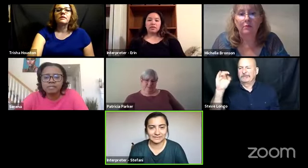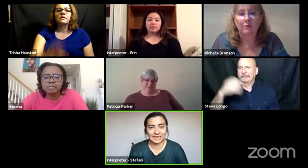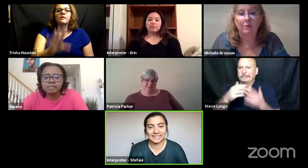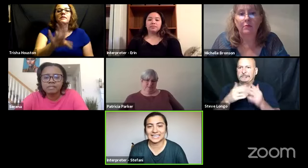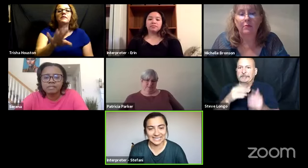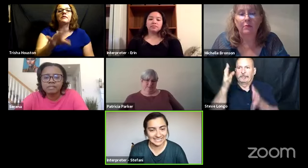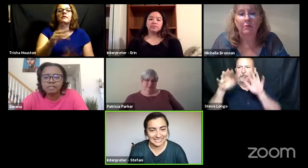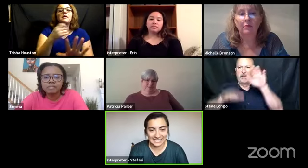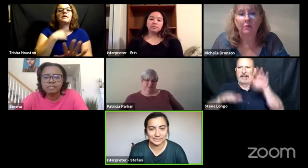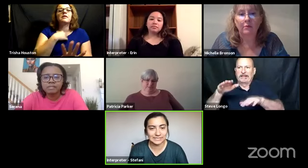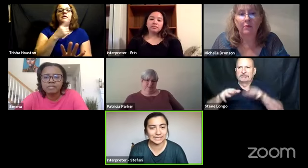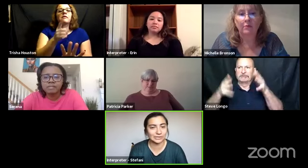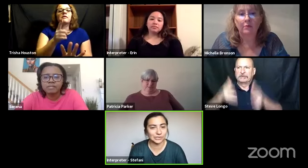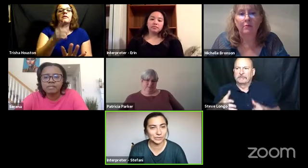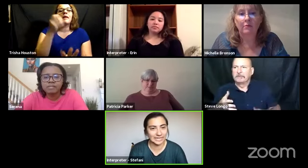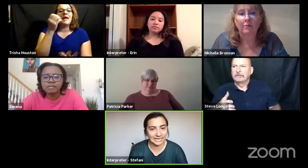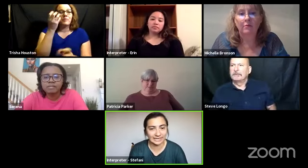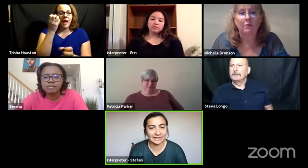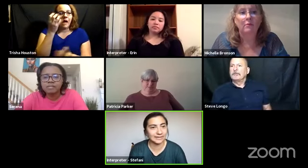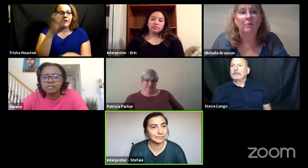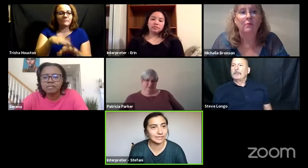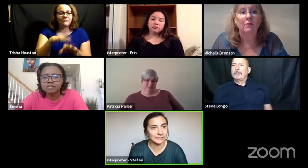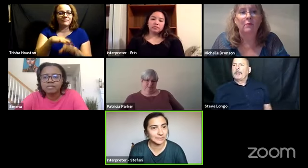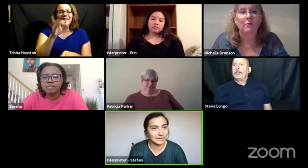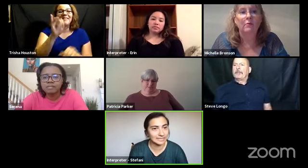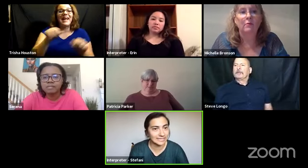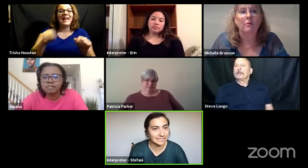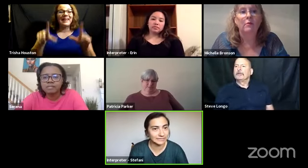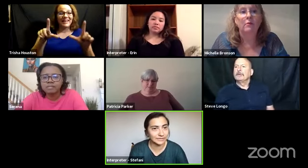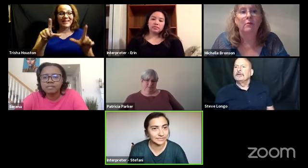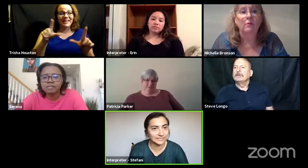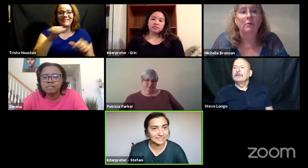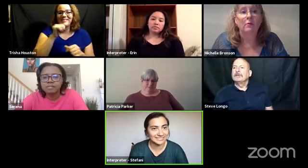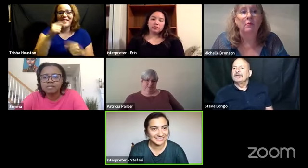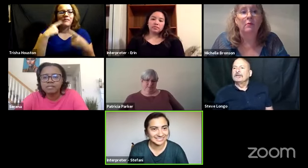Okay, and like I had said, it was 128 with some odd cents left over.